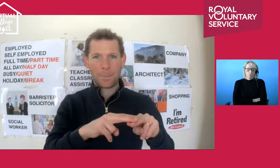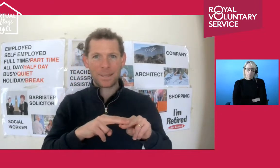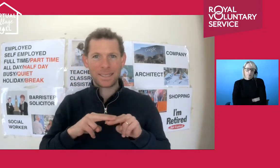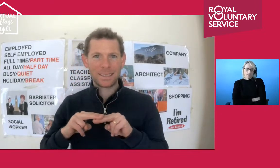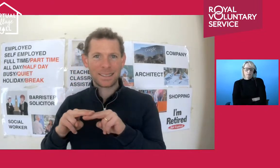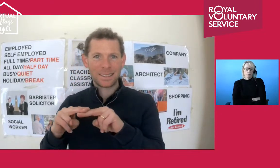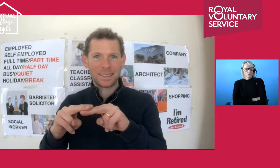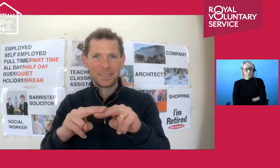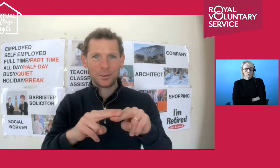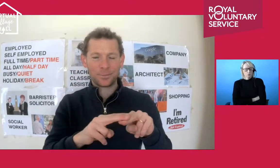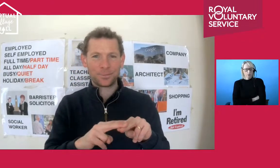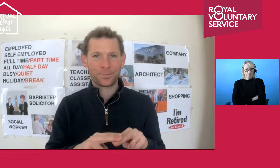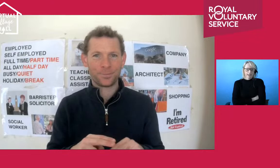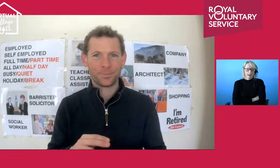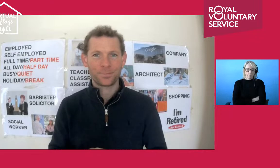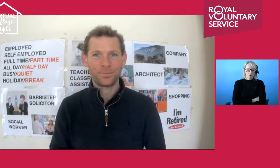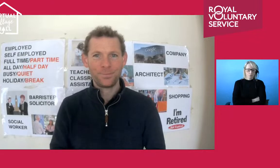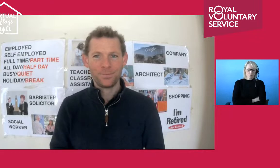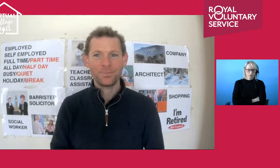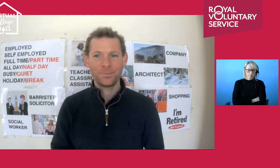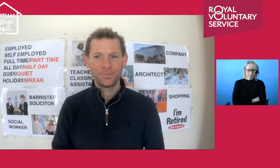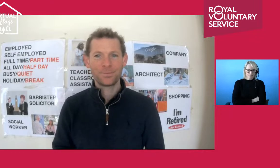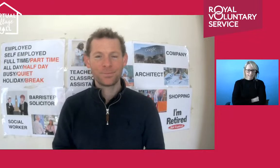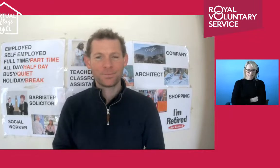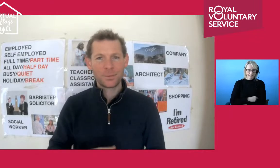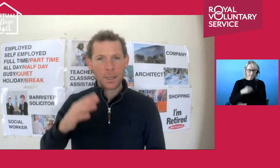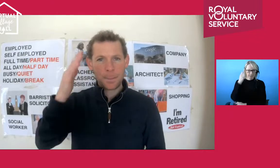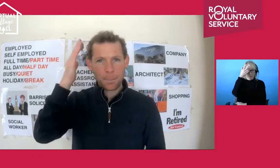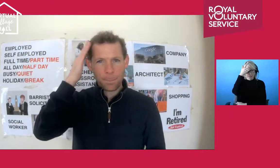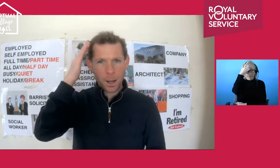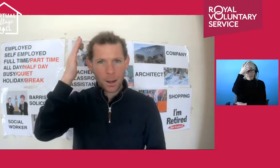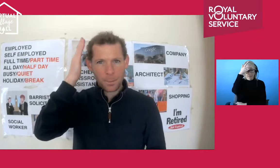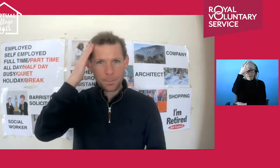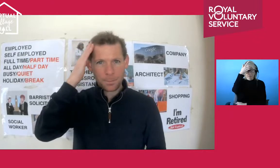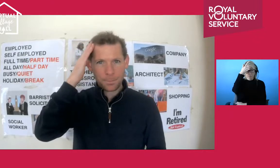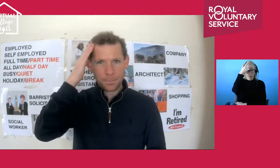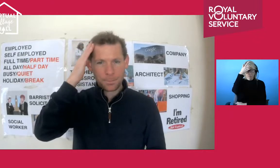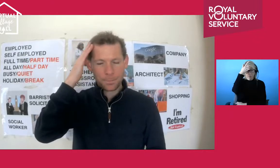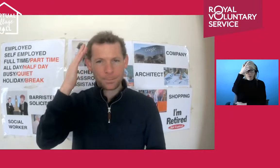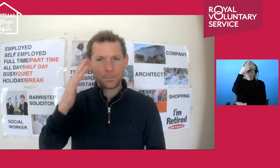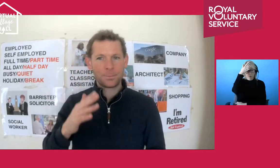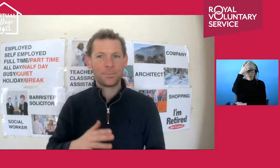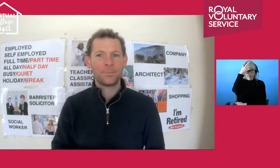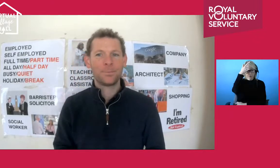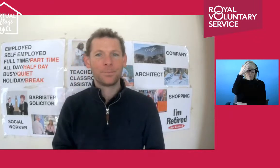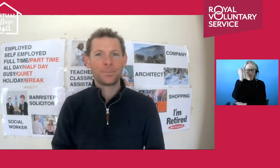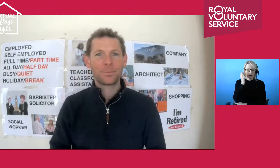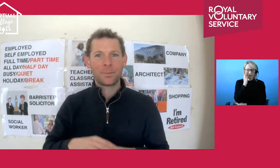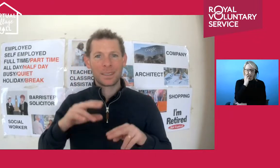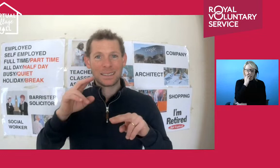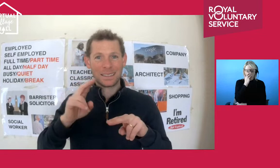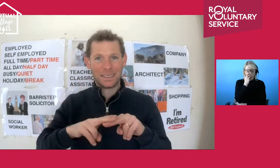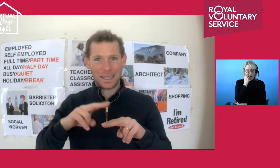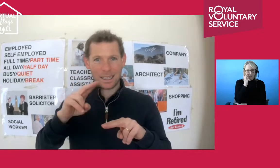Now, we will just do a quick recap on the family signs. Mum or mother.